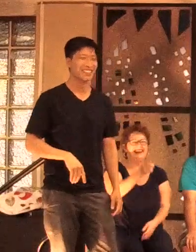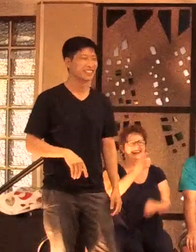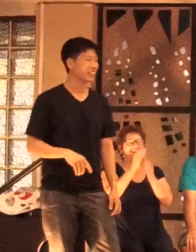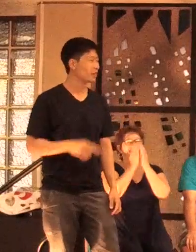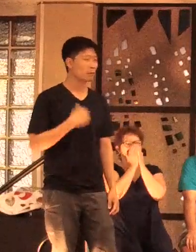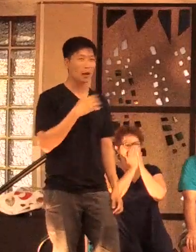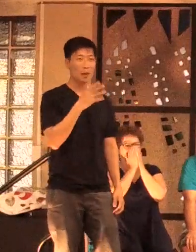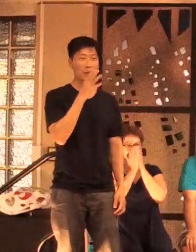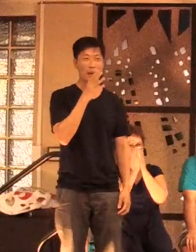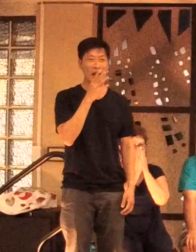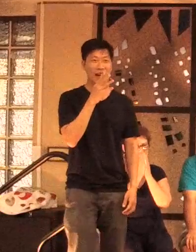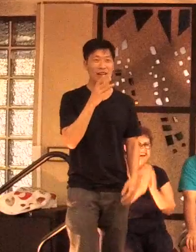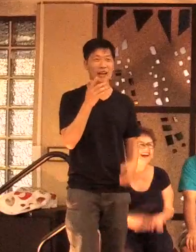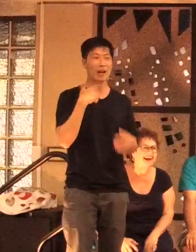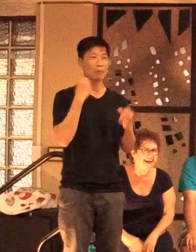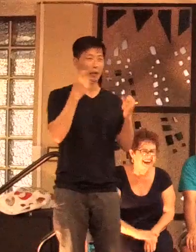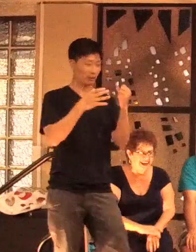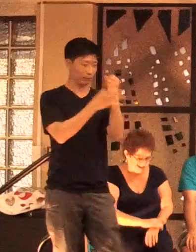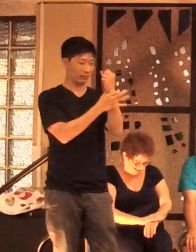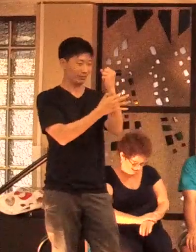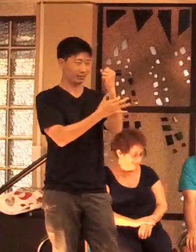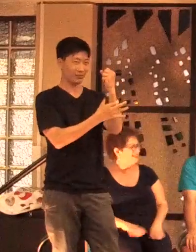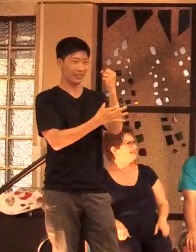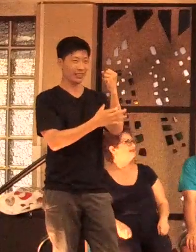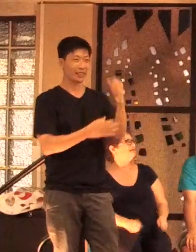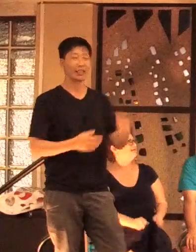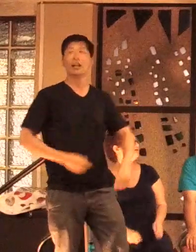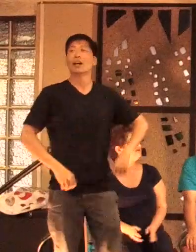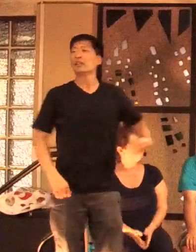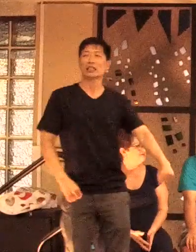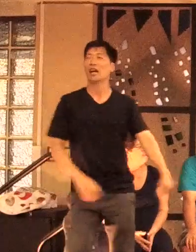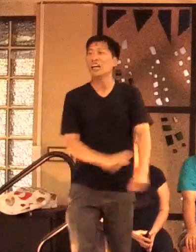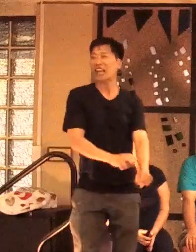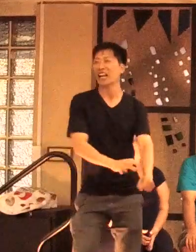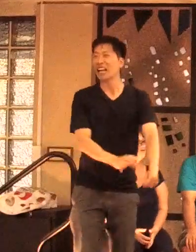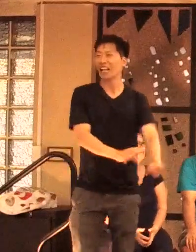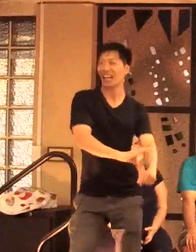My mom has a bunch of bracelets, and I would hear that every day.